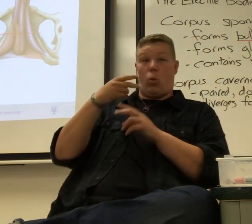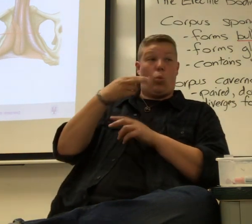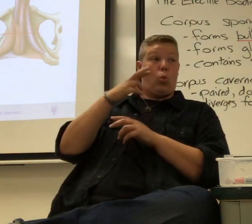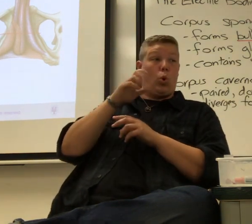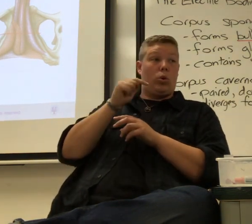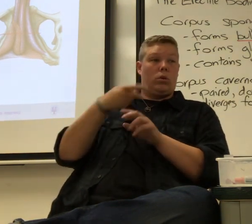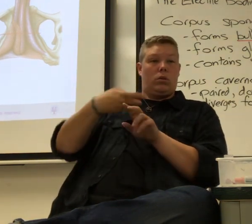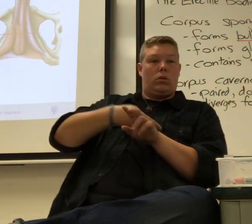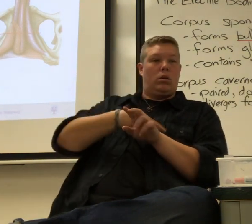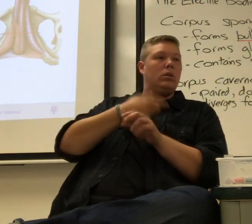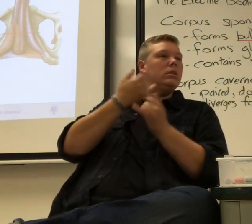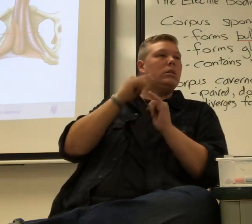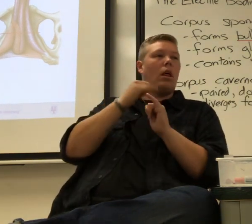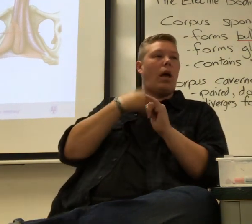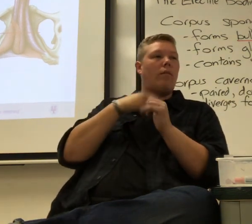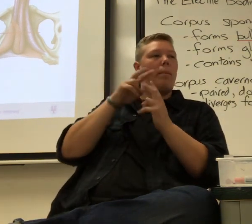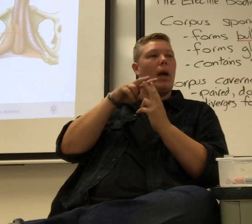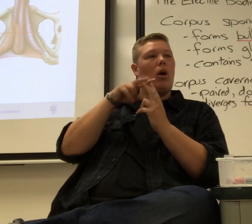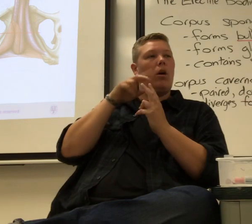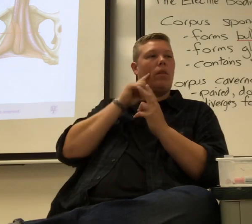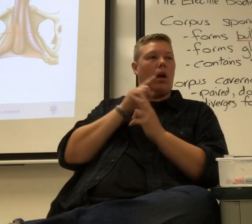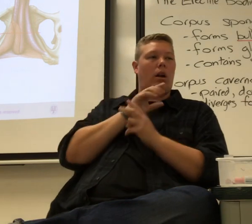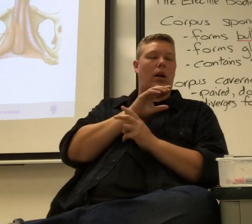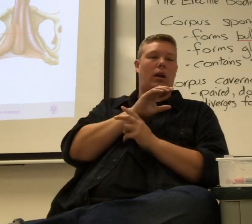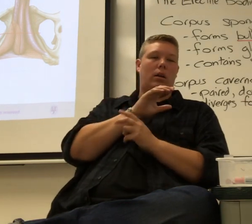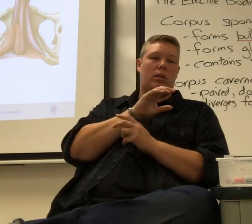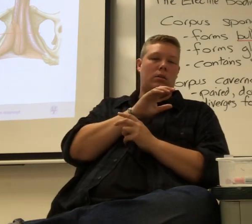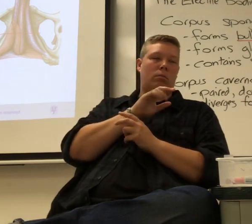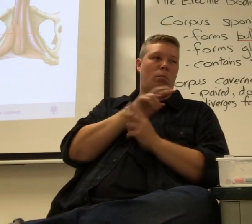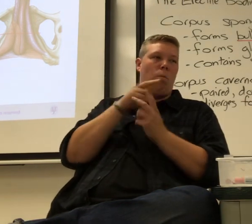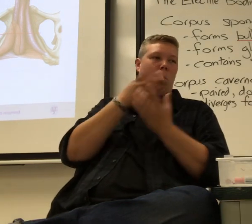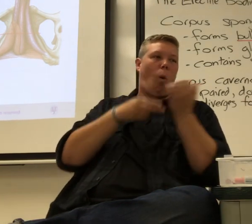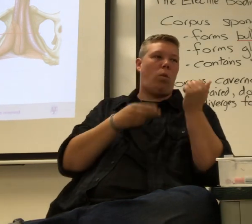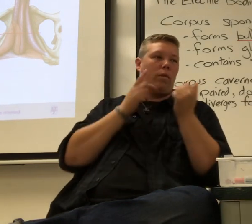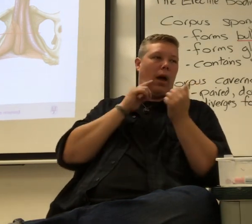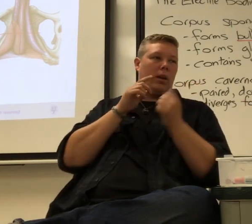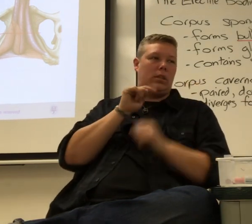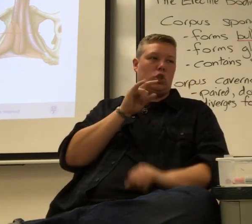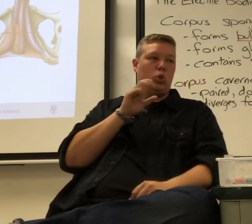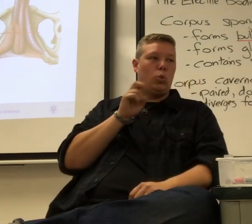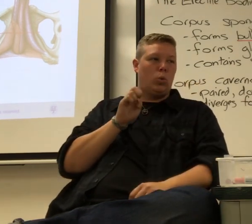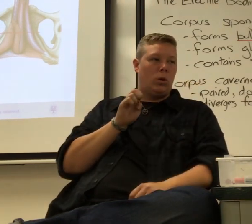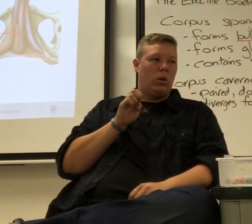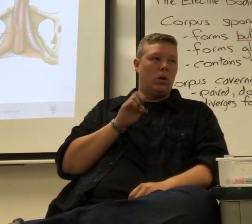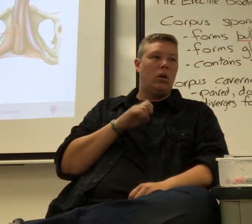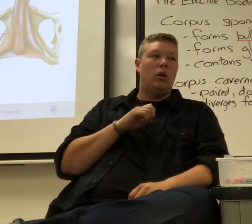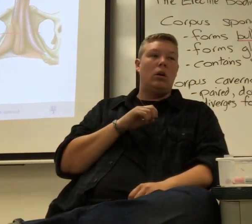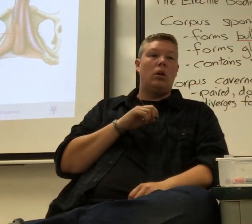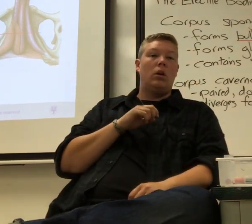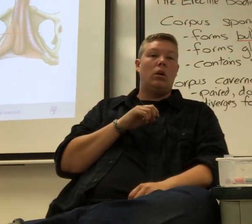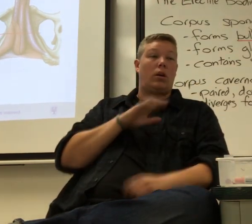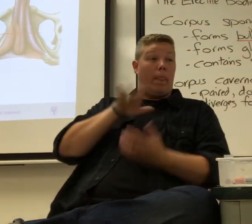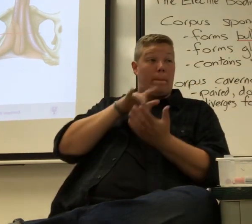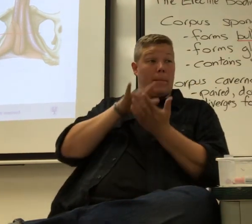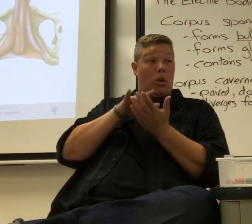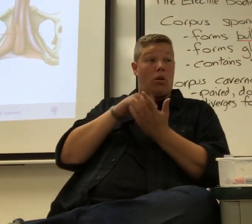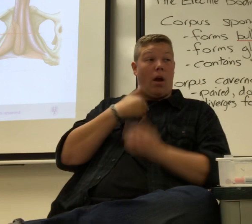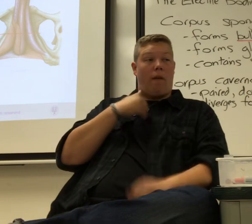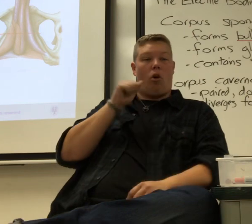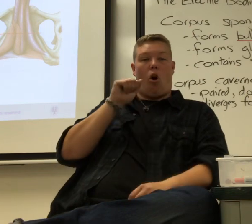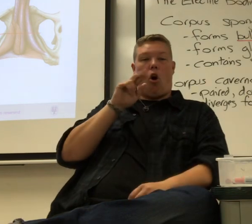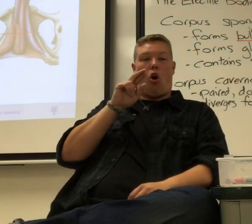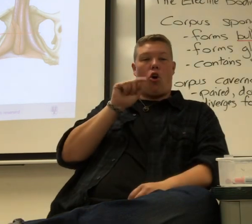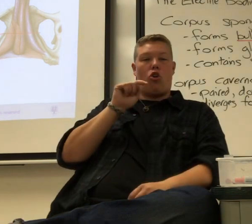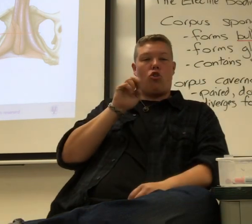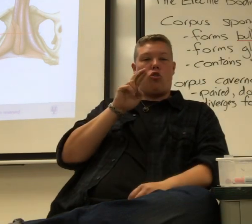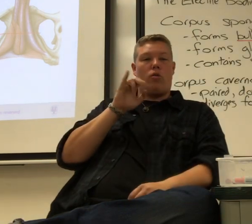corpus cavernosum and our singular corpus spongiosum. Right in the middle there, you have arteries. the arteries